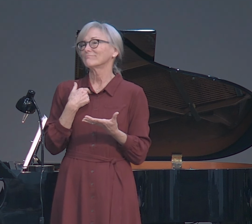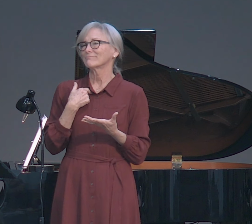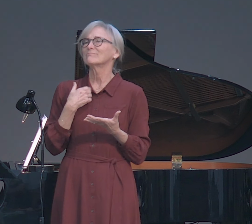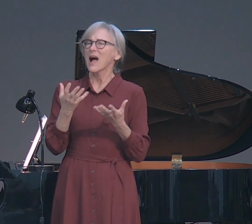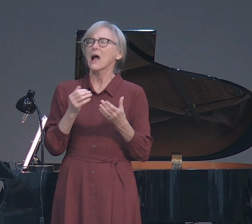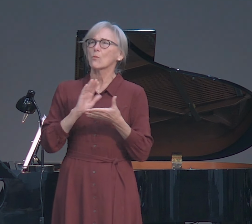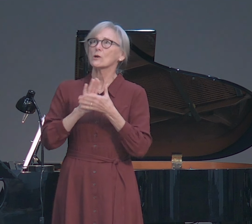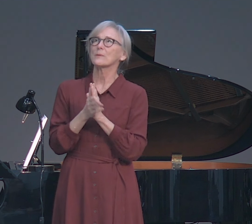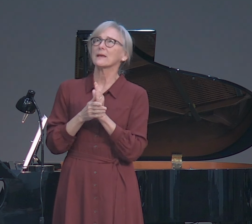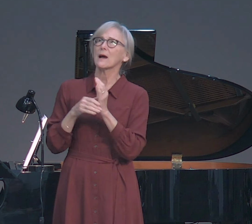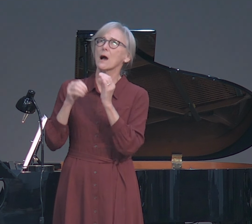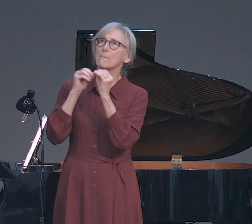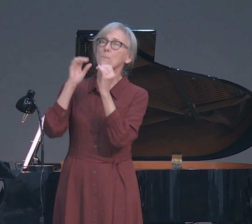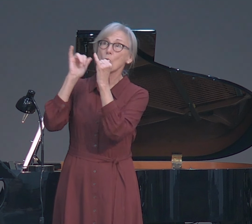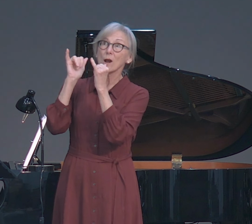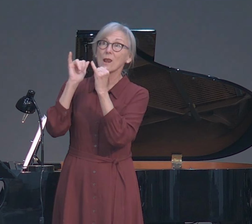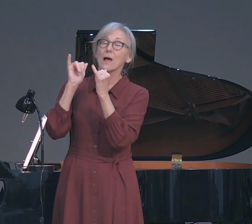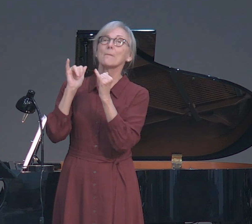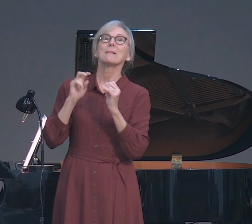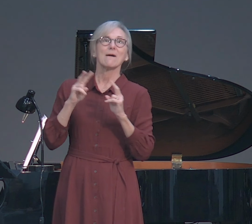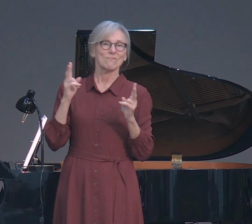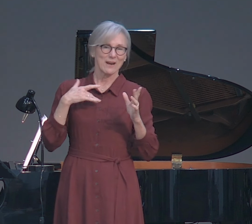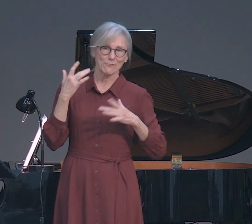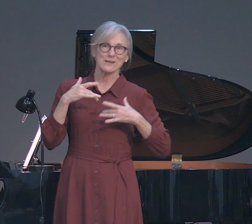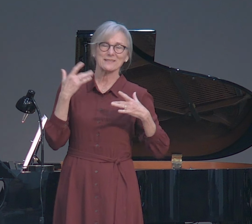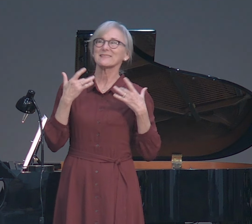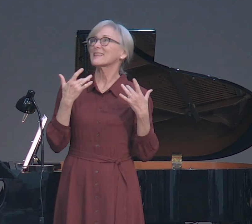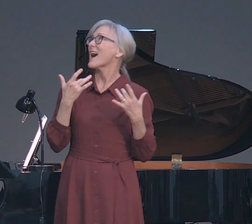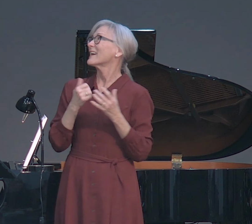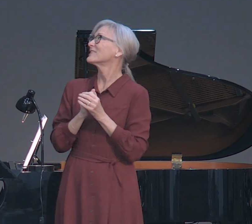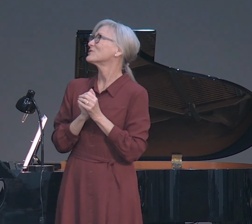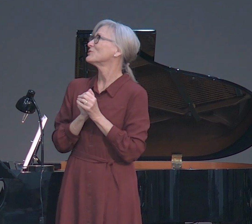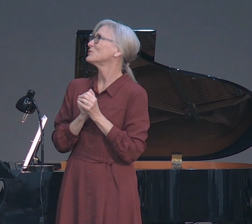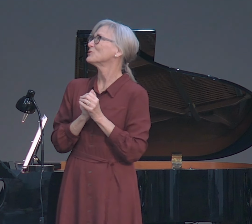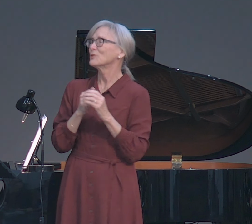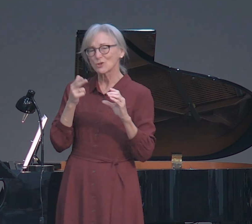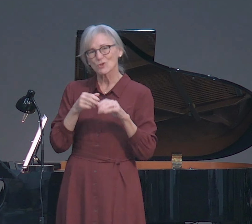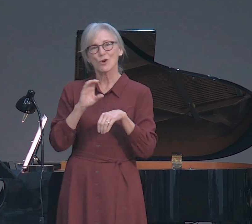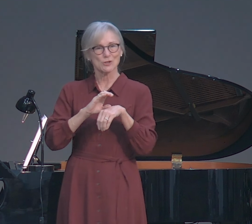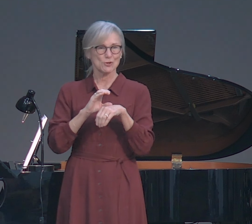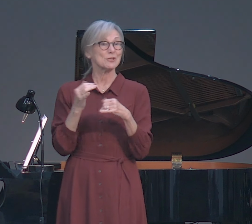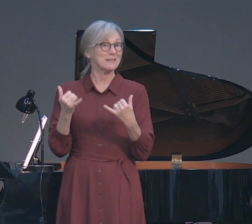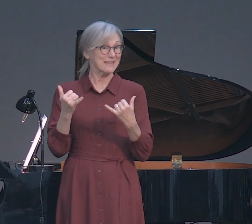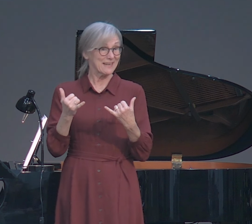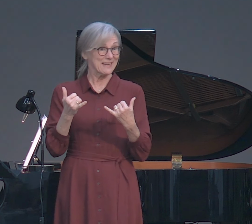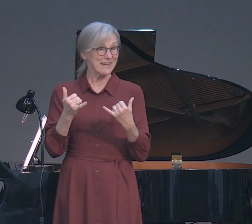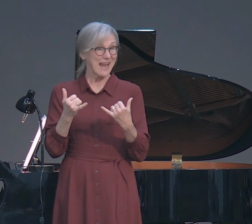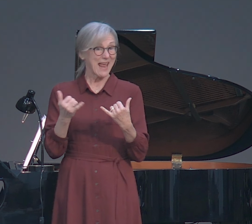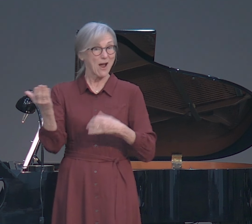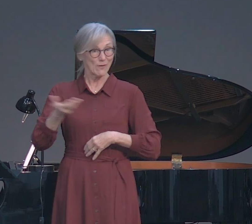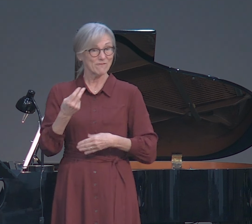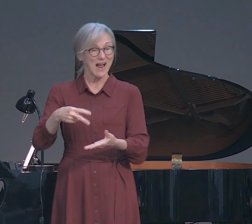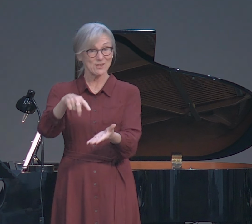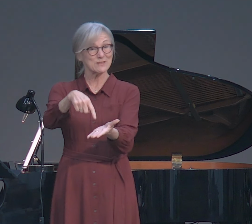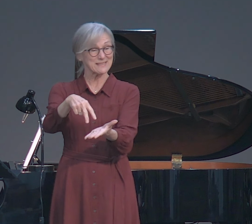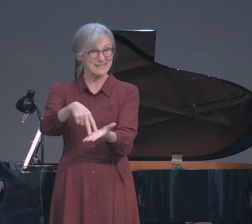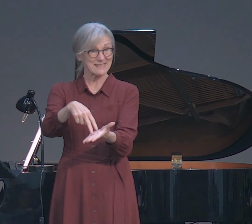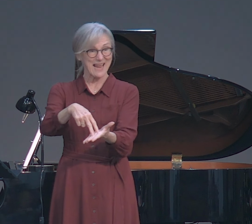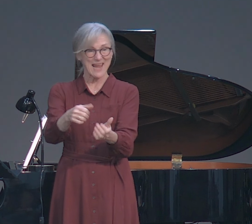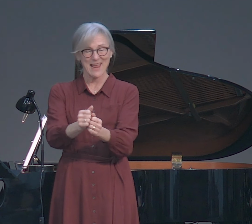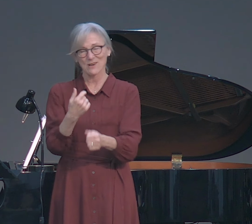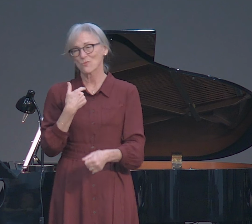Christ-like. And I'm very excited to make this my church home. At this time, would you all please stand? Let's open